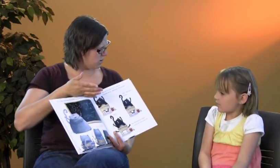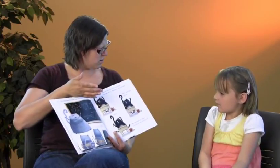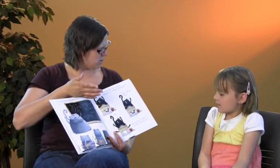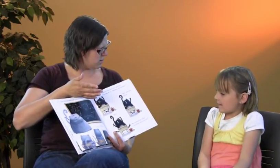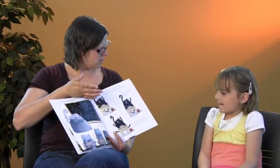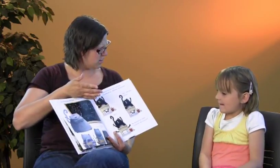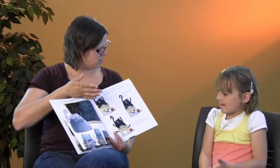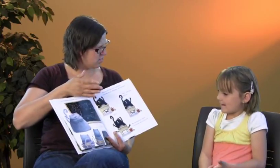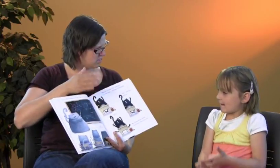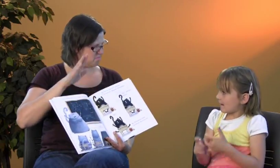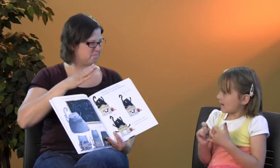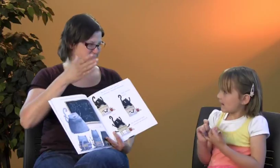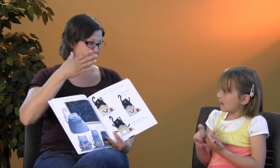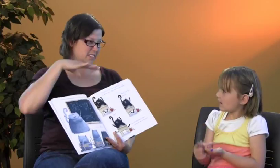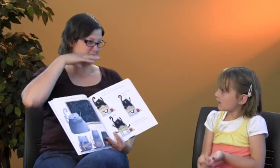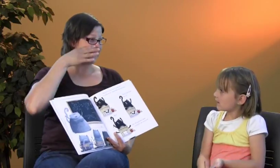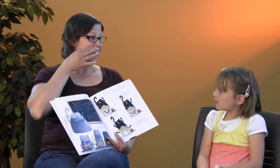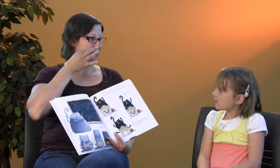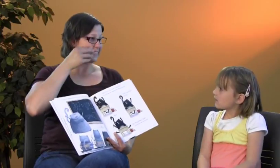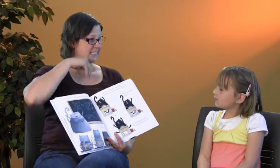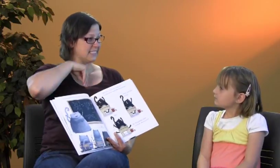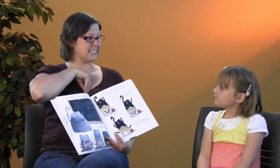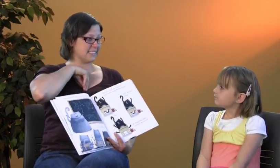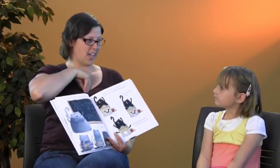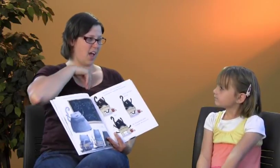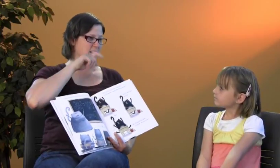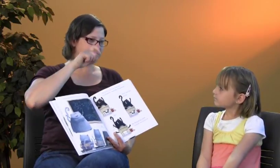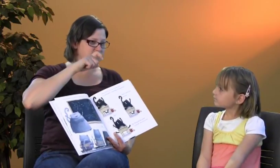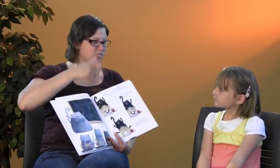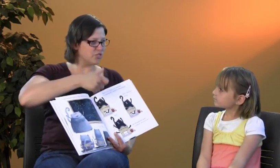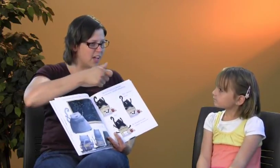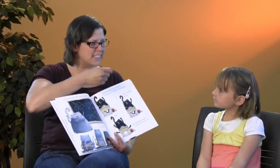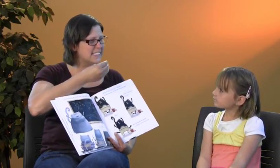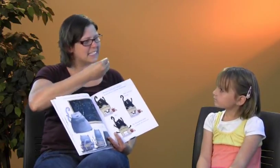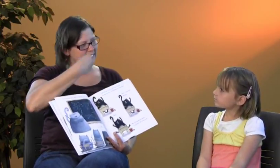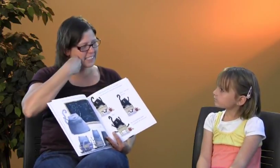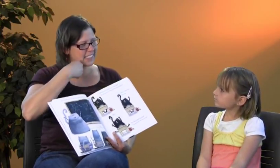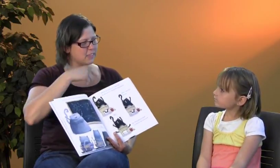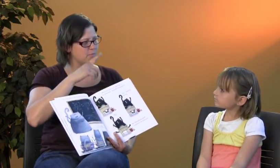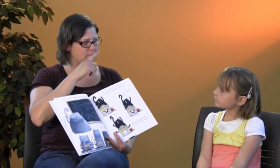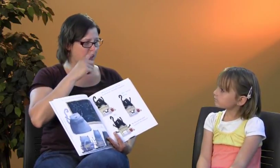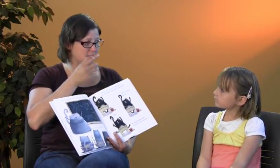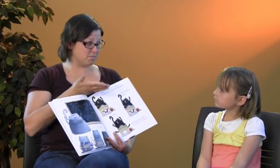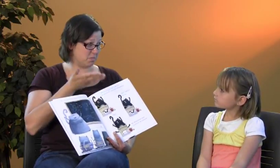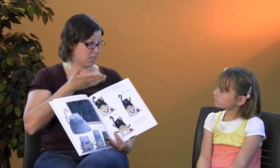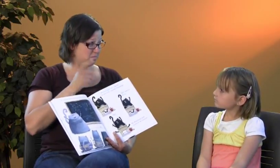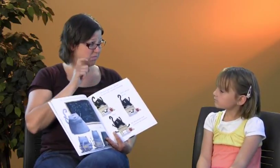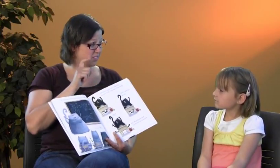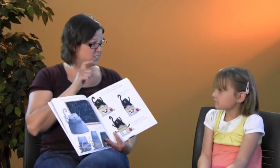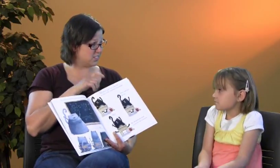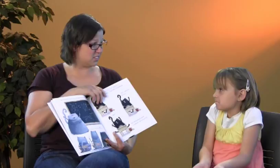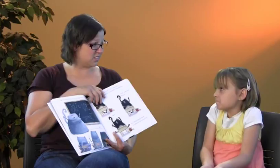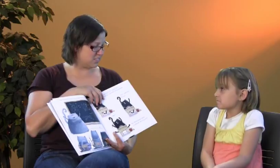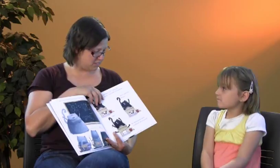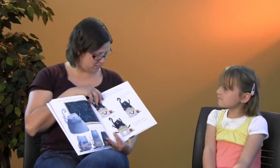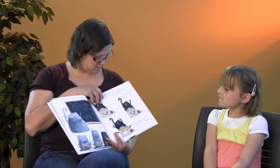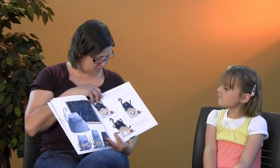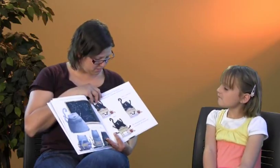Well, why? Why do they chase mice? You know what? Cats just want to chase mice so they can eat them. Maybe. Do you think